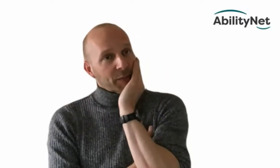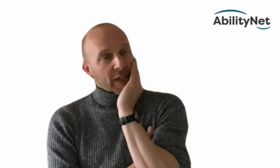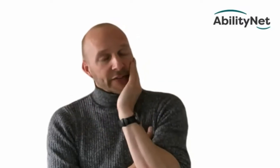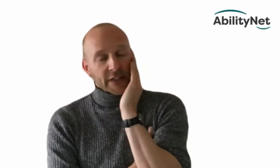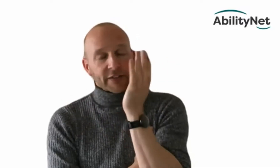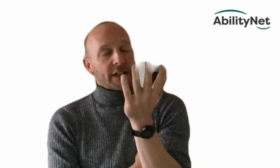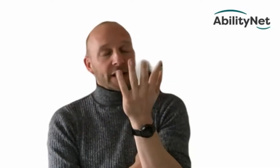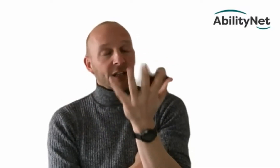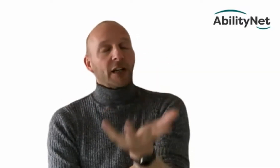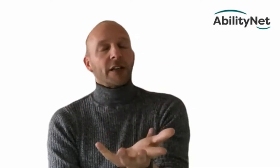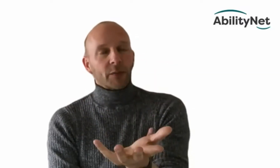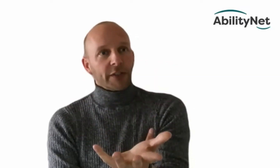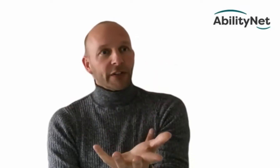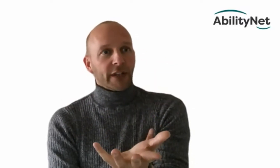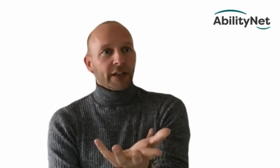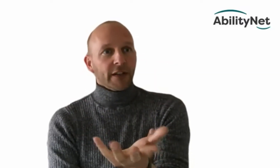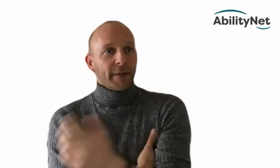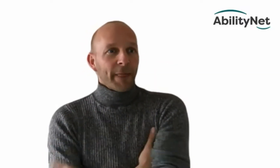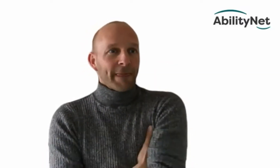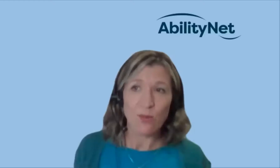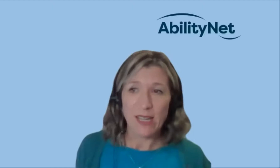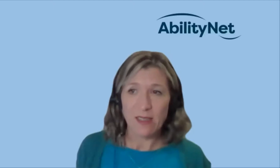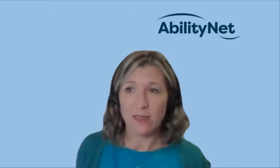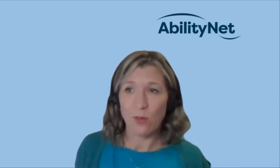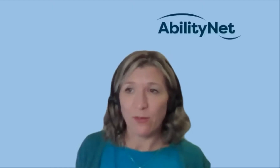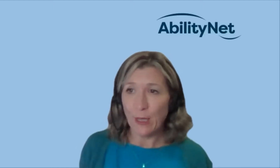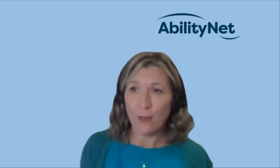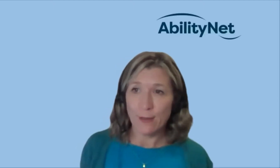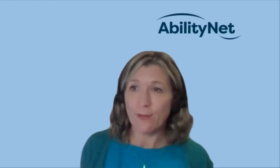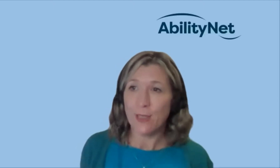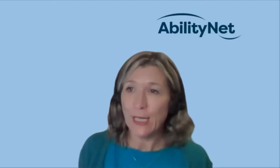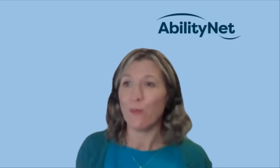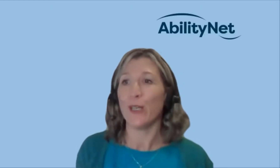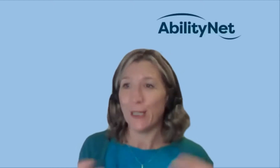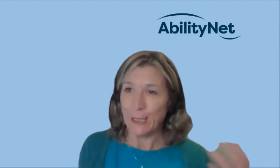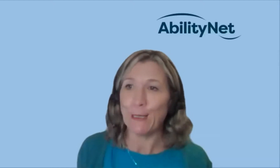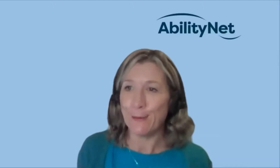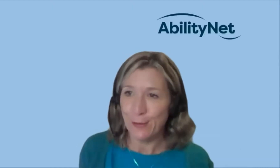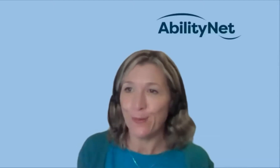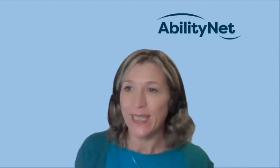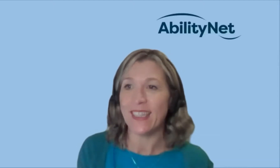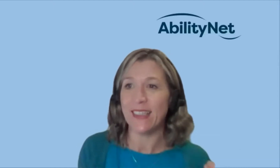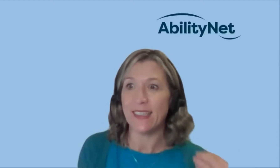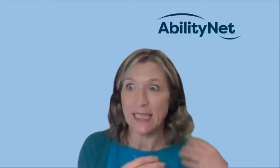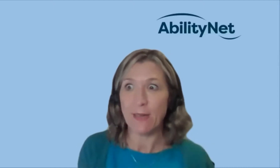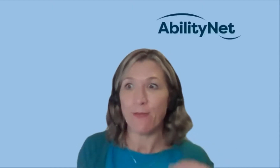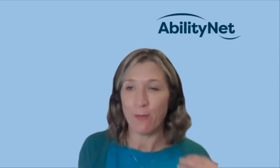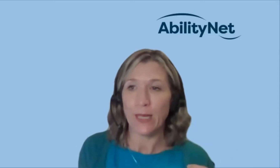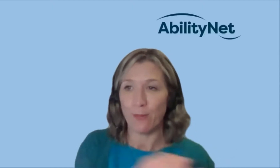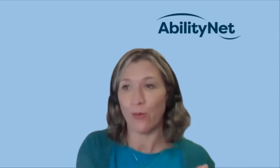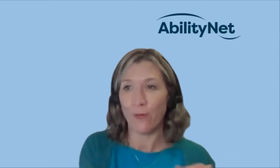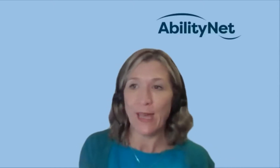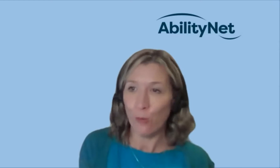goes somewhere else, I suddenly think, oh, that's what I should have said. And that's where this sort of inclusive teamwork, inclusive meetings, and